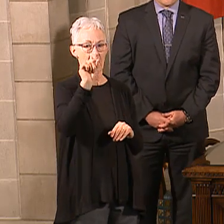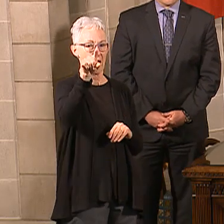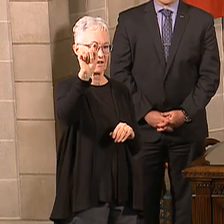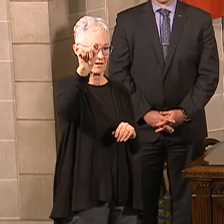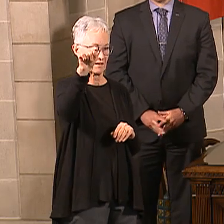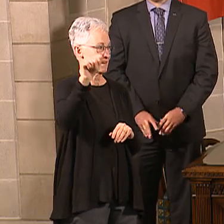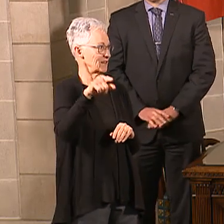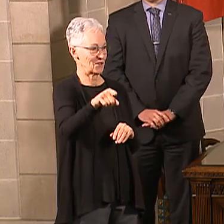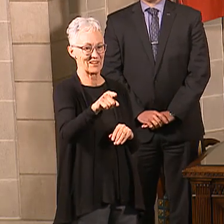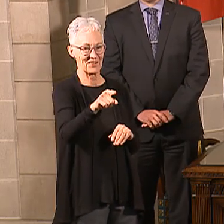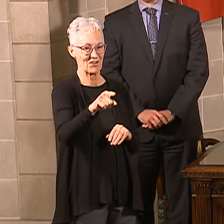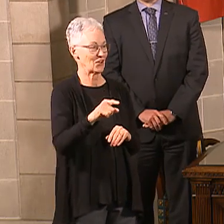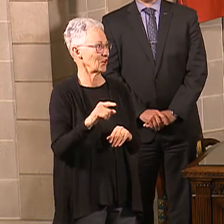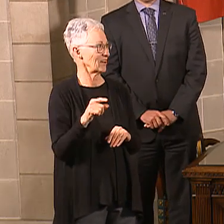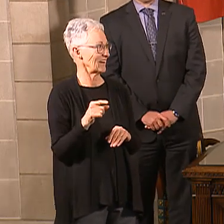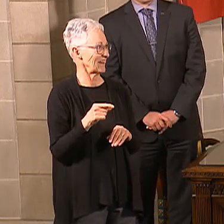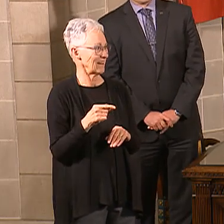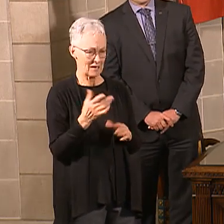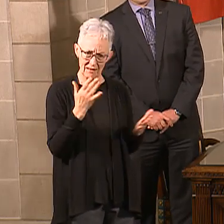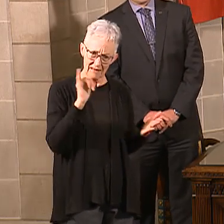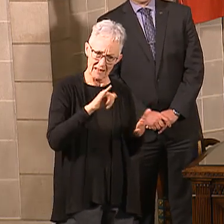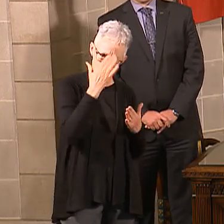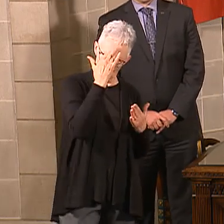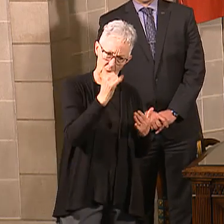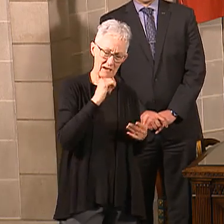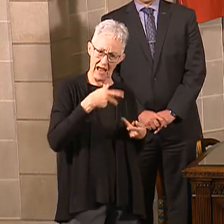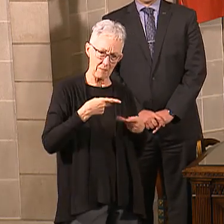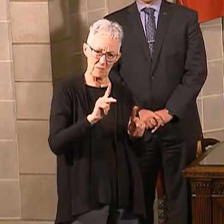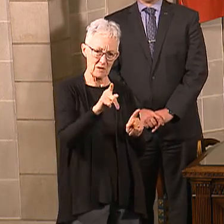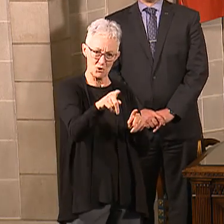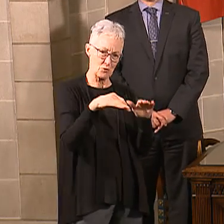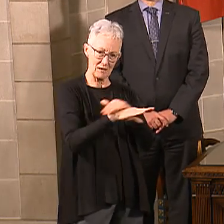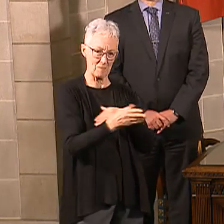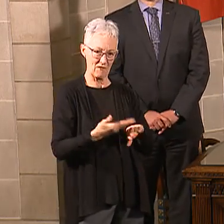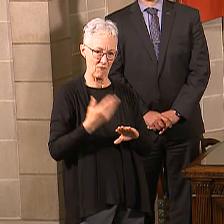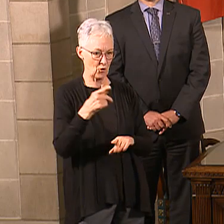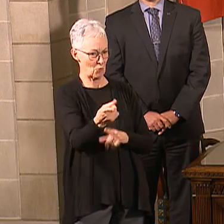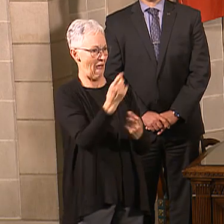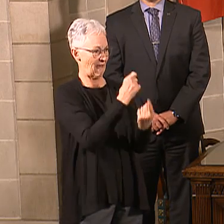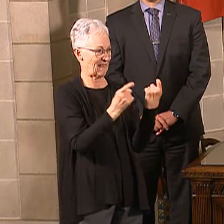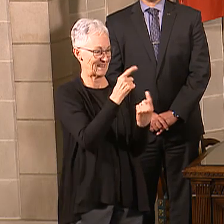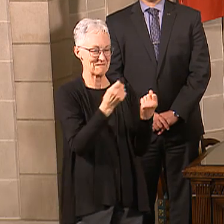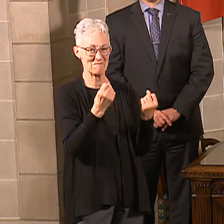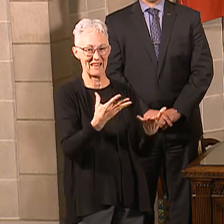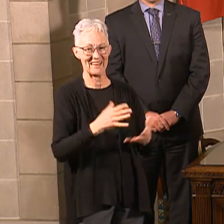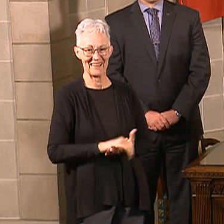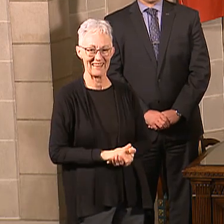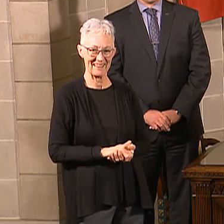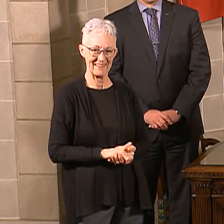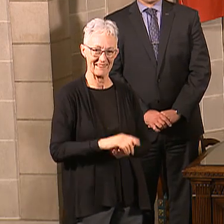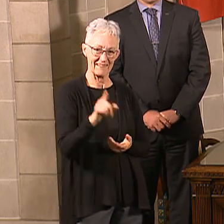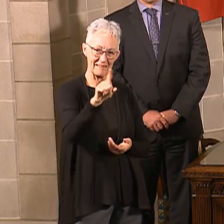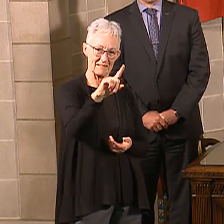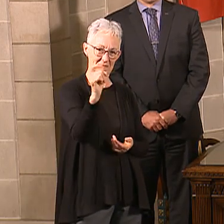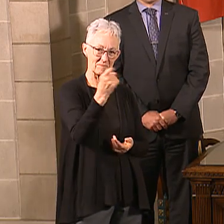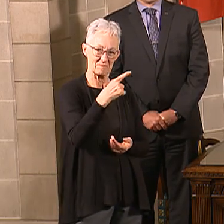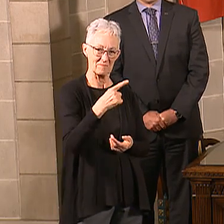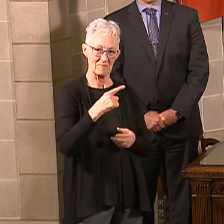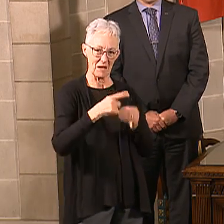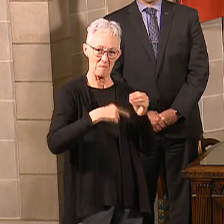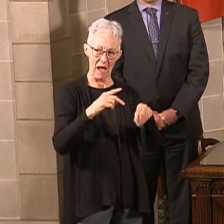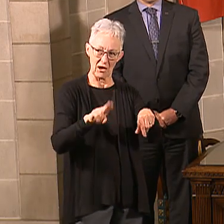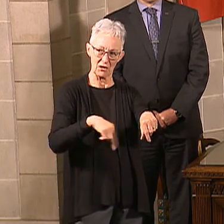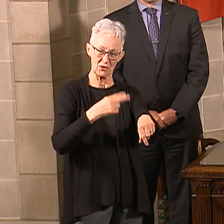You're kind of hogging things. Maybe this is why we didn't let you in before. You ever think about that? So, yes. This is a question regarding the National